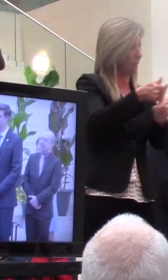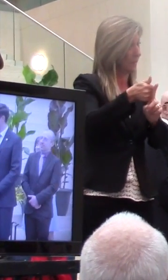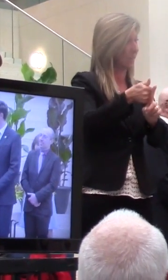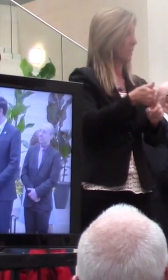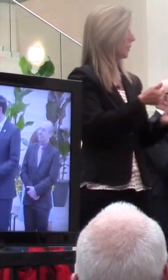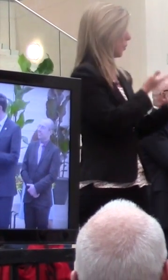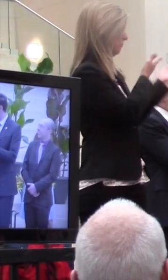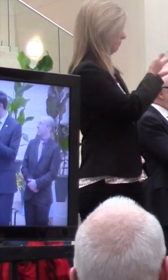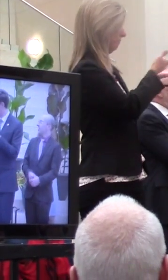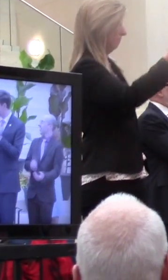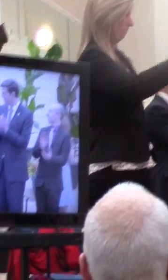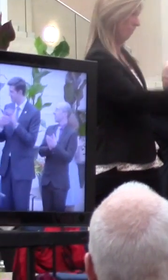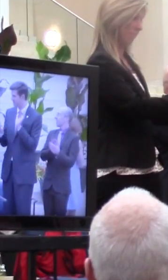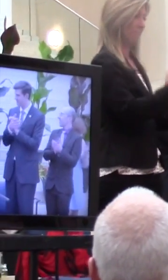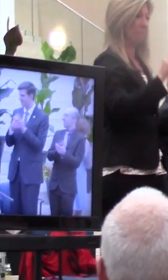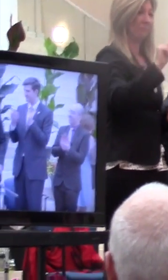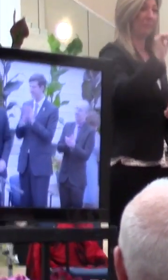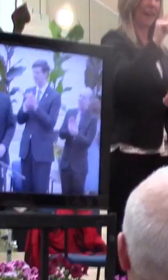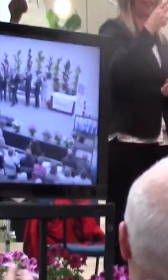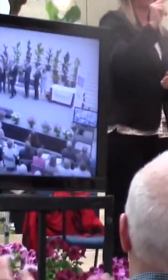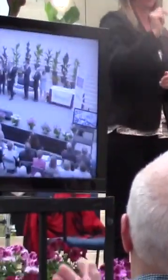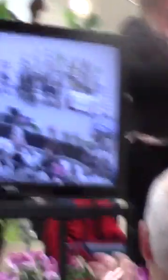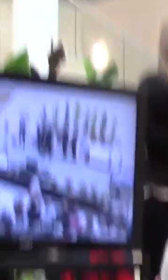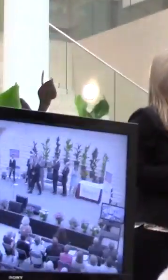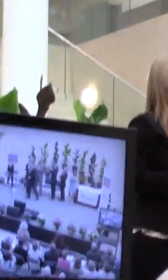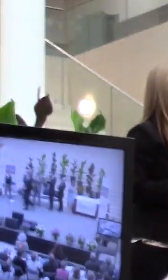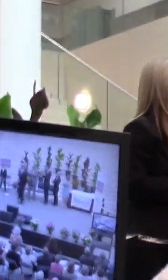Nathan Kindrachuk.